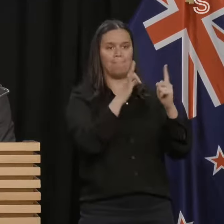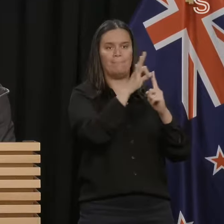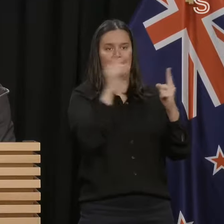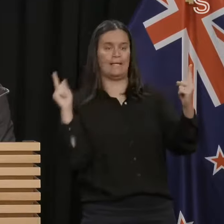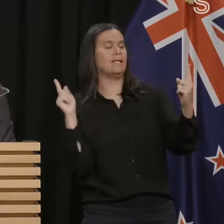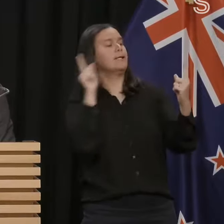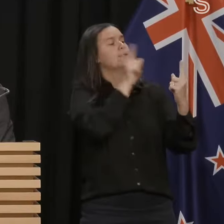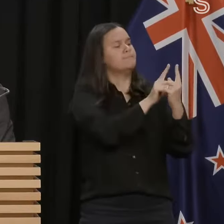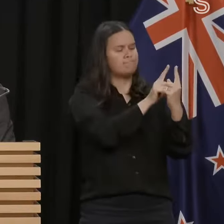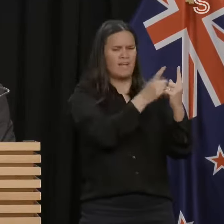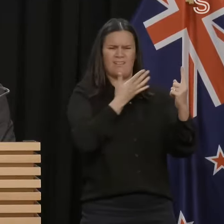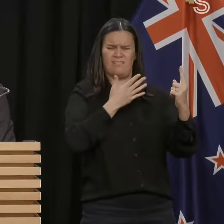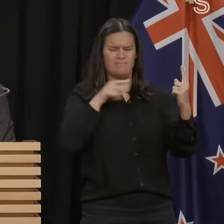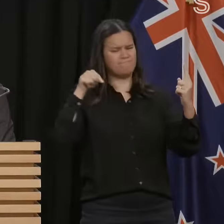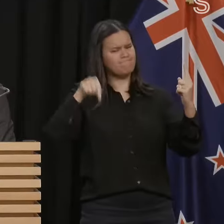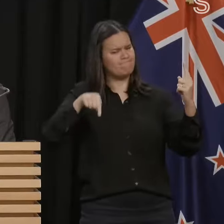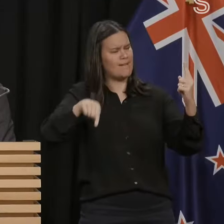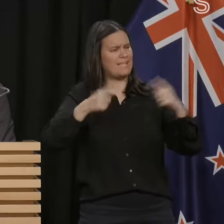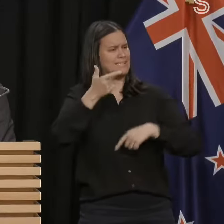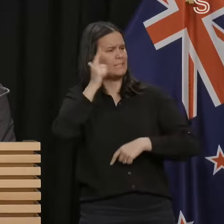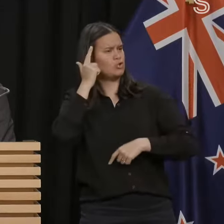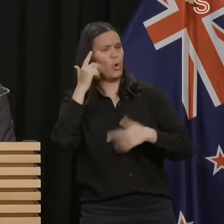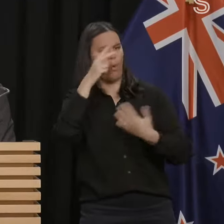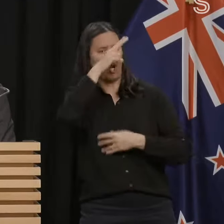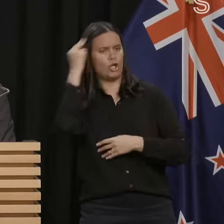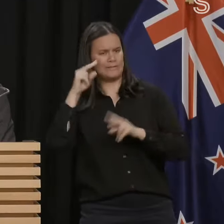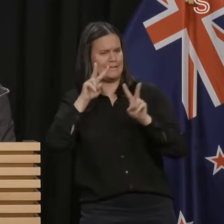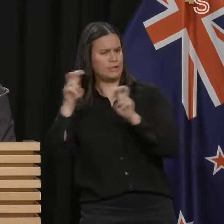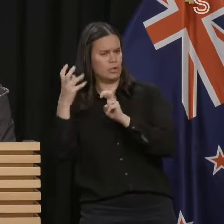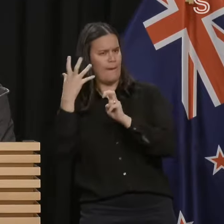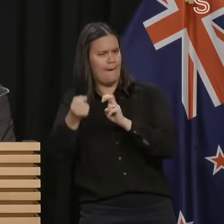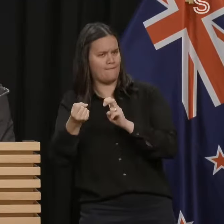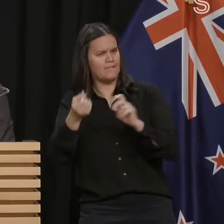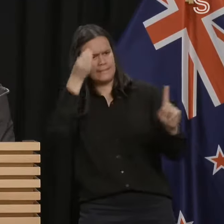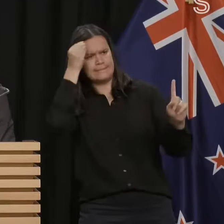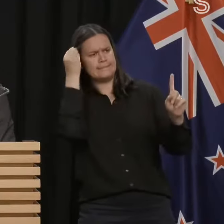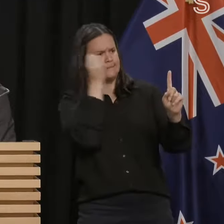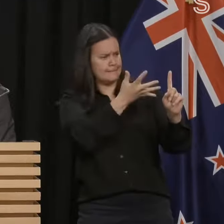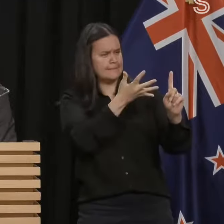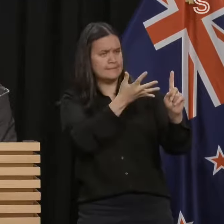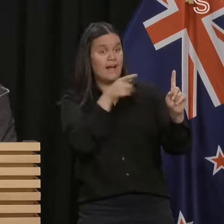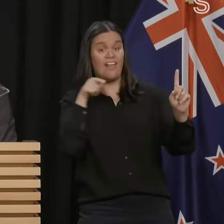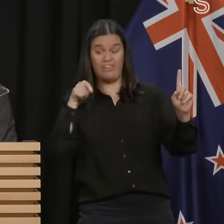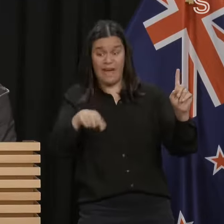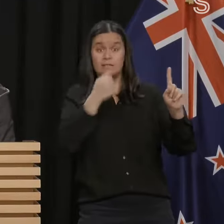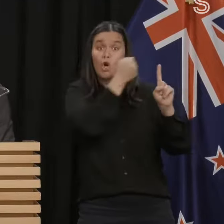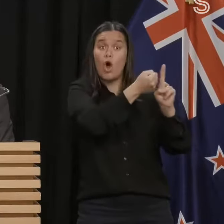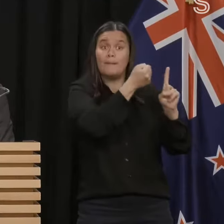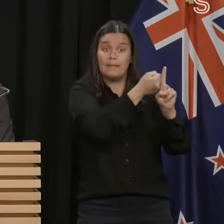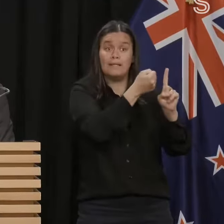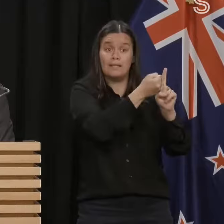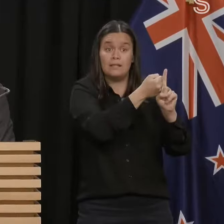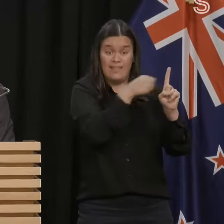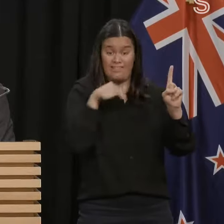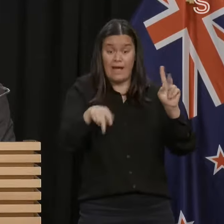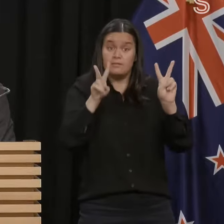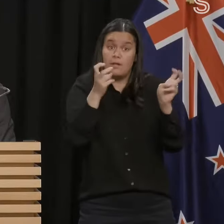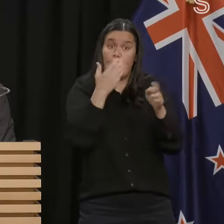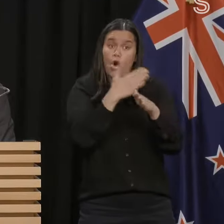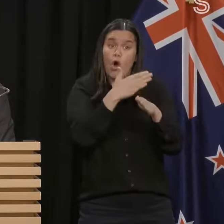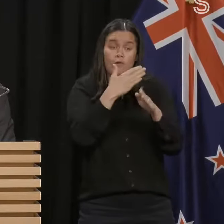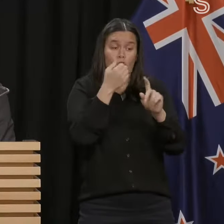a particular issue that's to do with your workplace, you're lobbying, and you're lobbying that's directly related to your